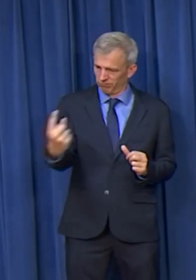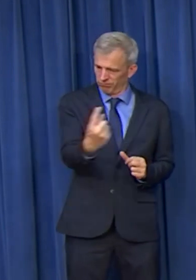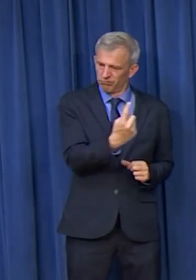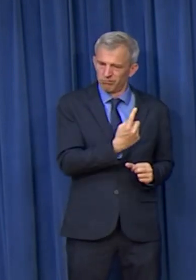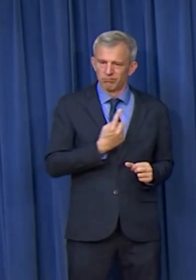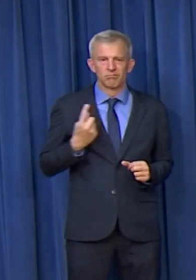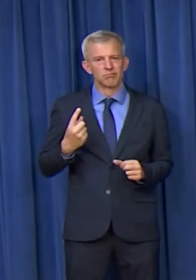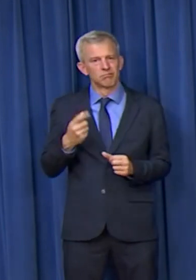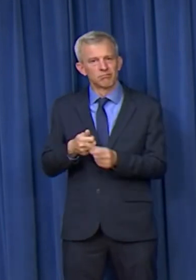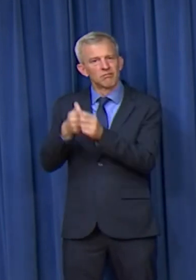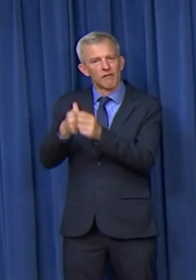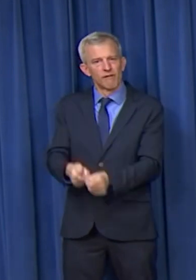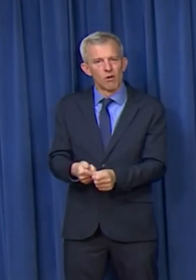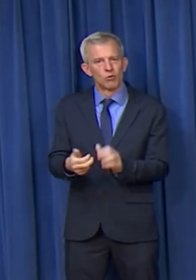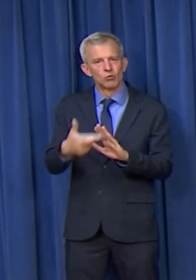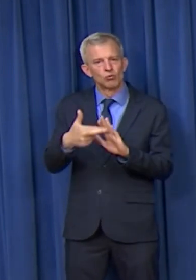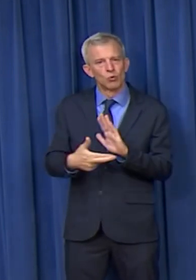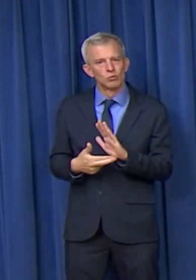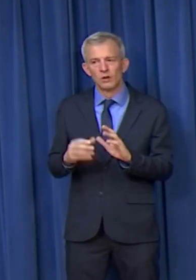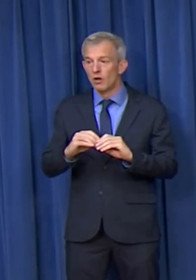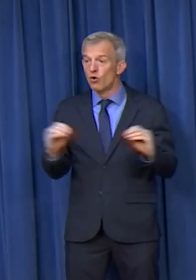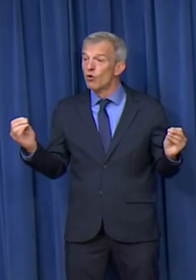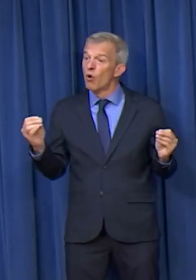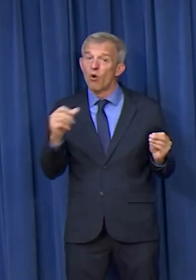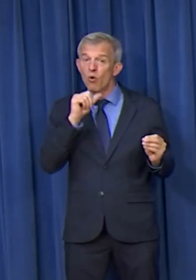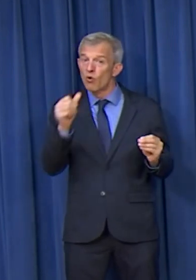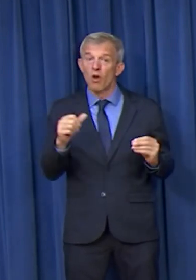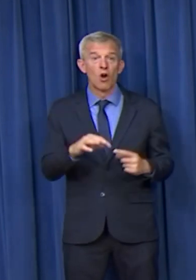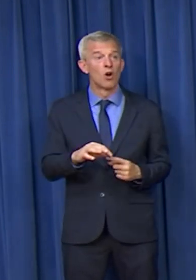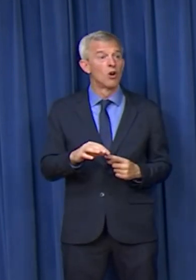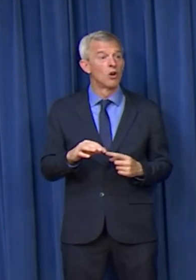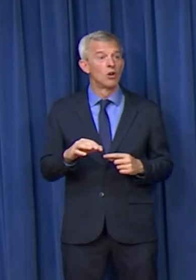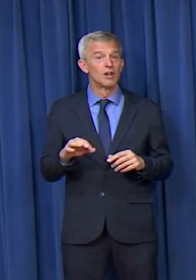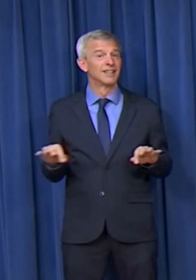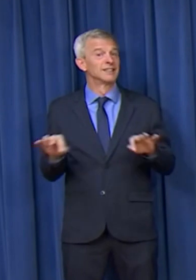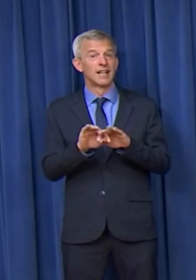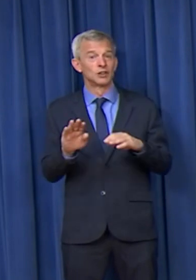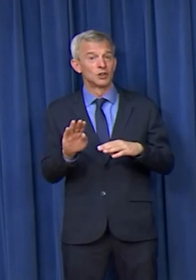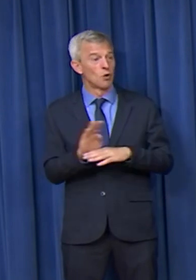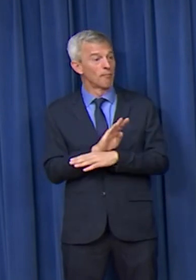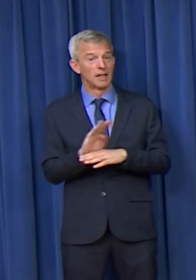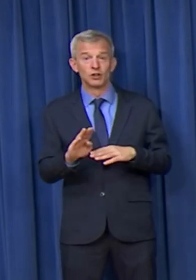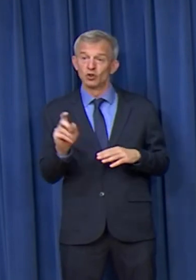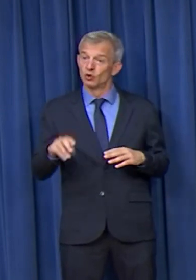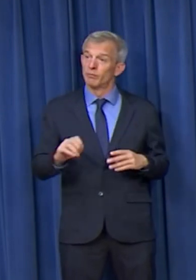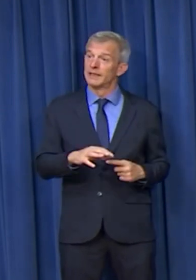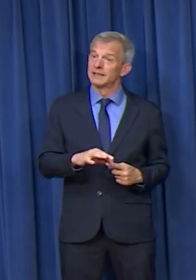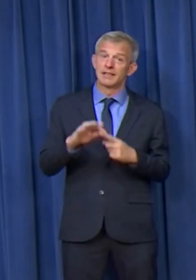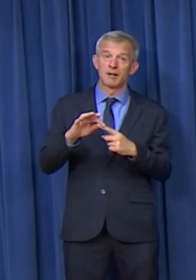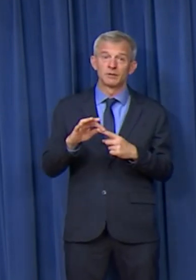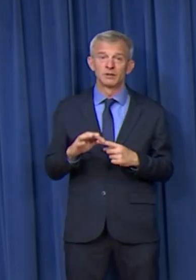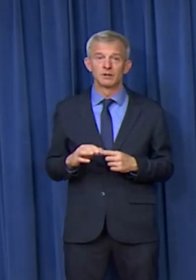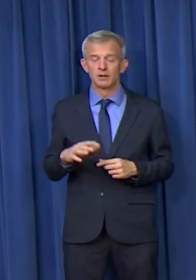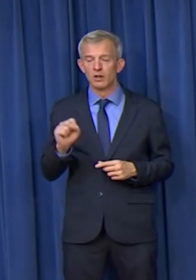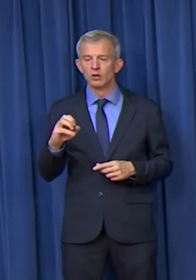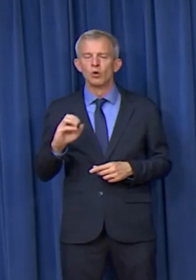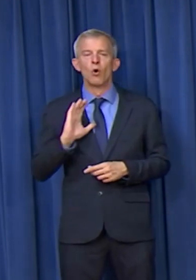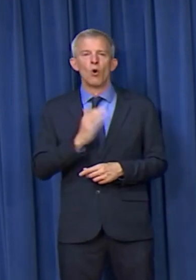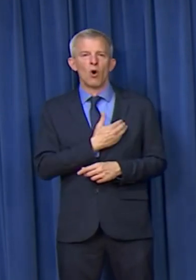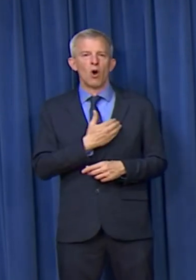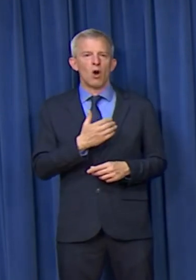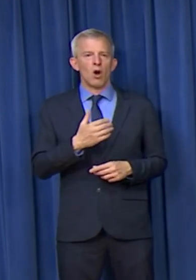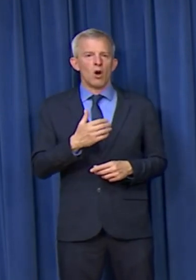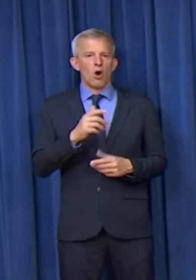rules, and no non-essential business should be an exception to that rule. So our neighborhood prosecutors, in the first instance,